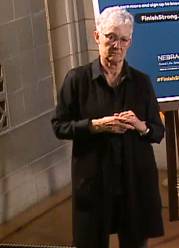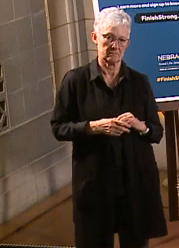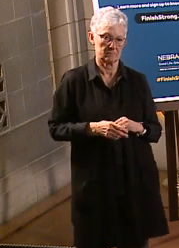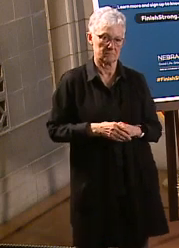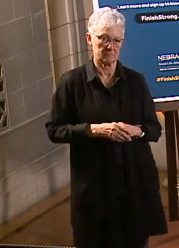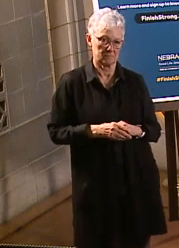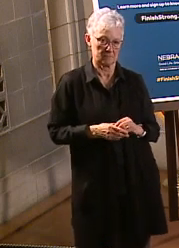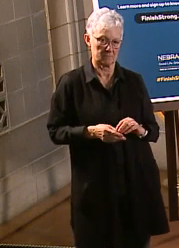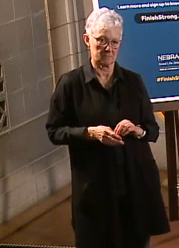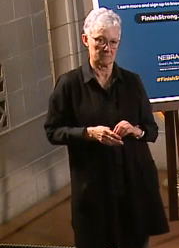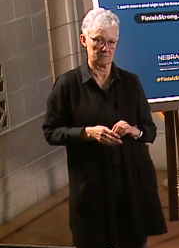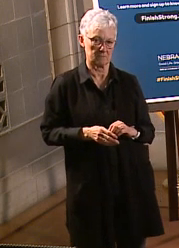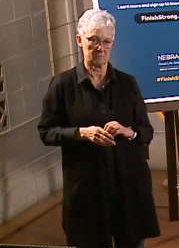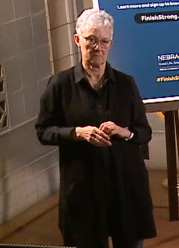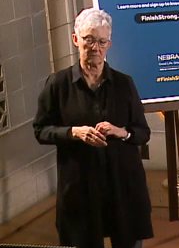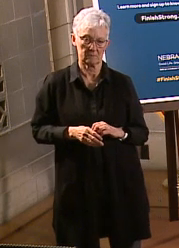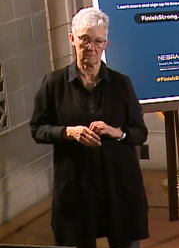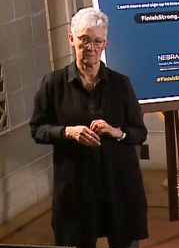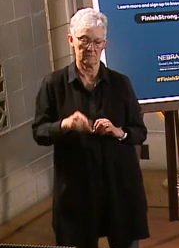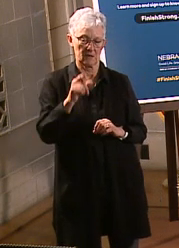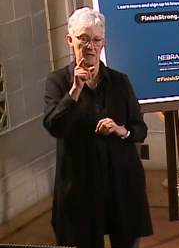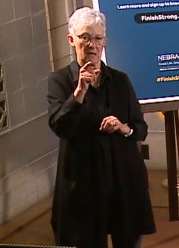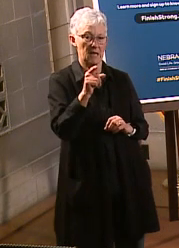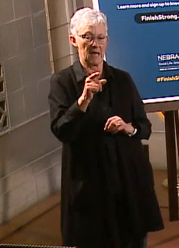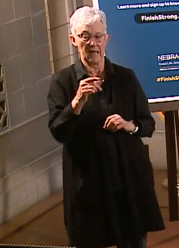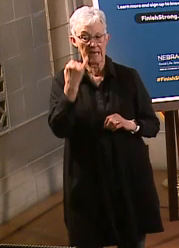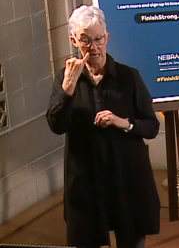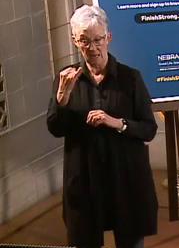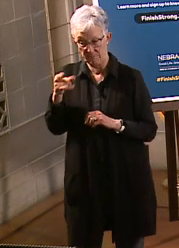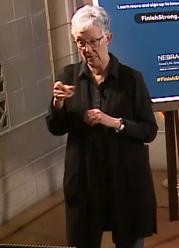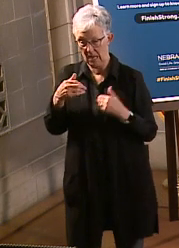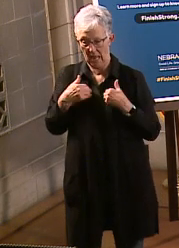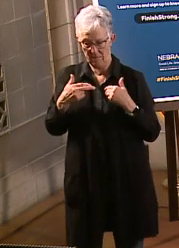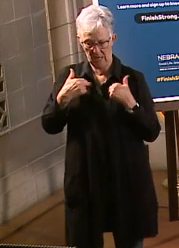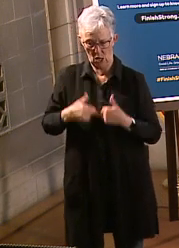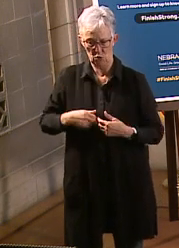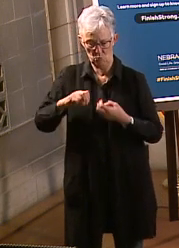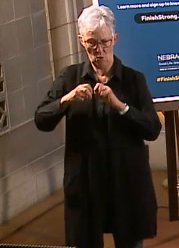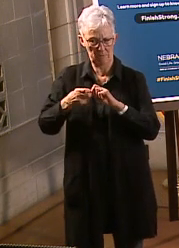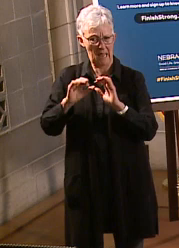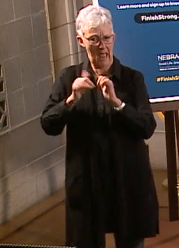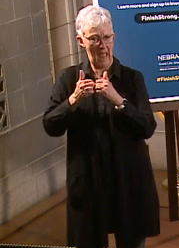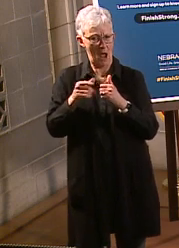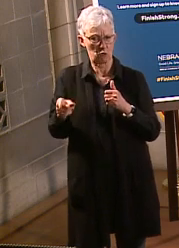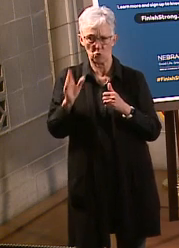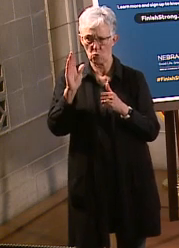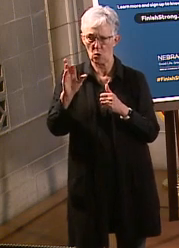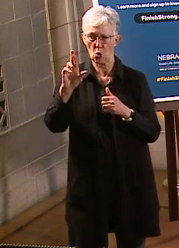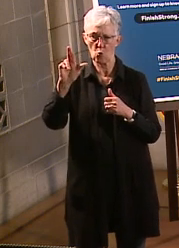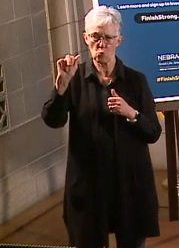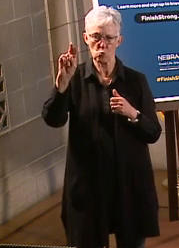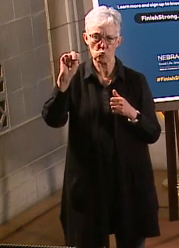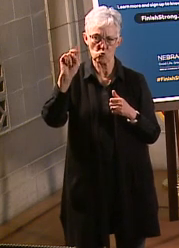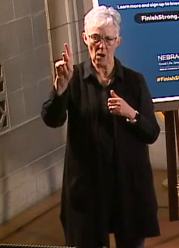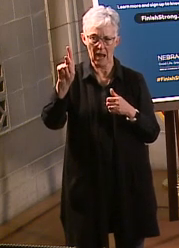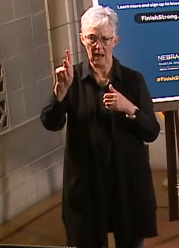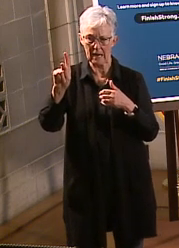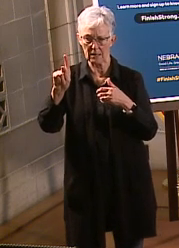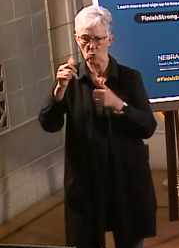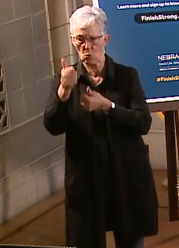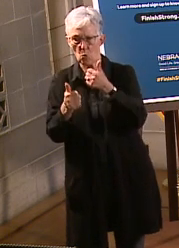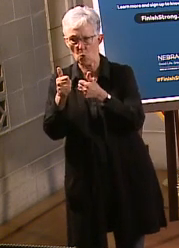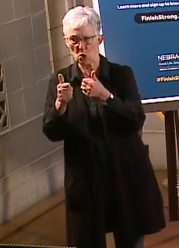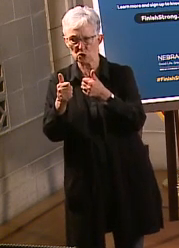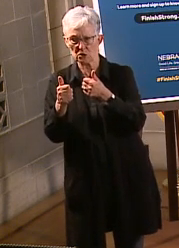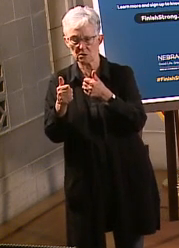those comorbidities? Are you like ranking them, or there's more than one? How do you? I think in our discussions, and we discuss this all the time amongst